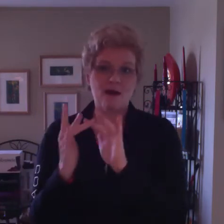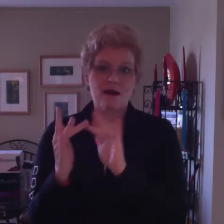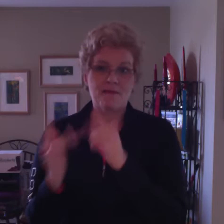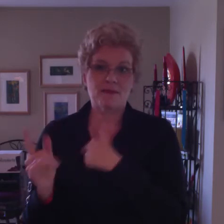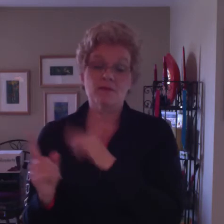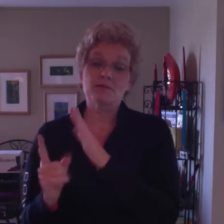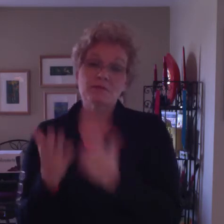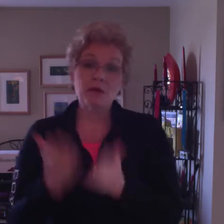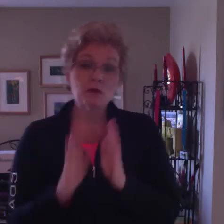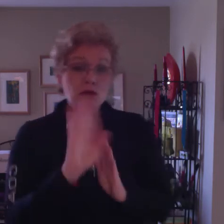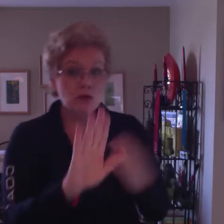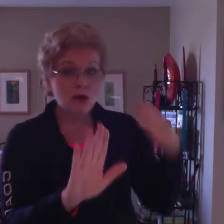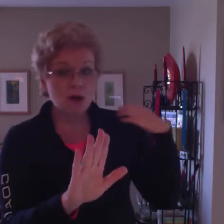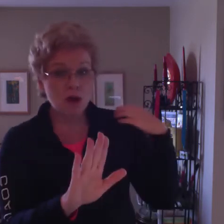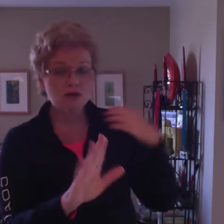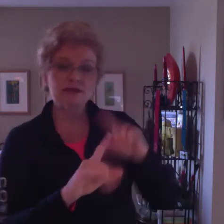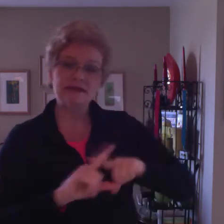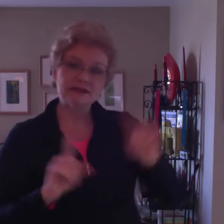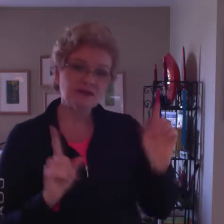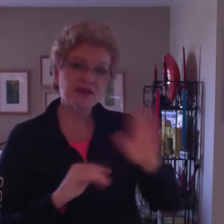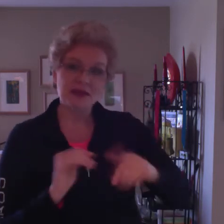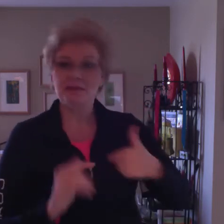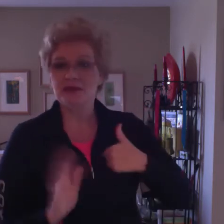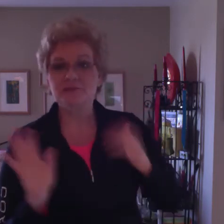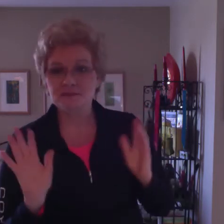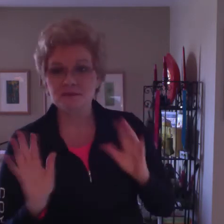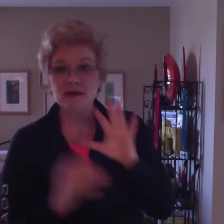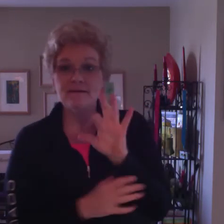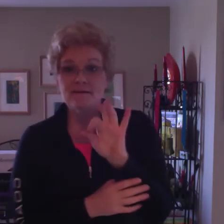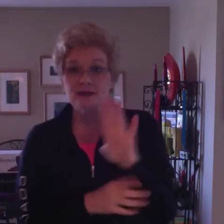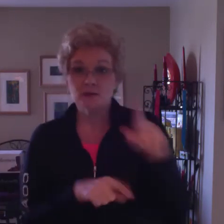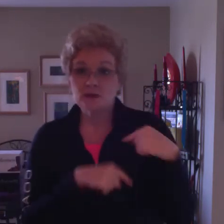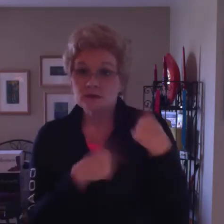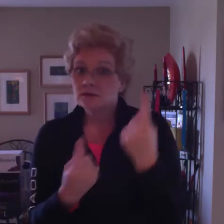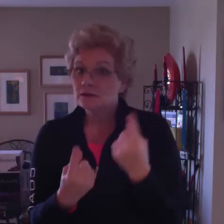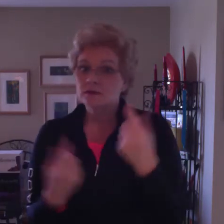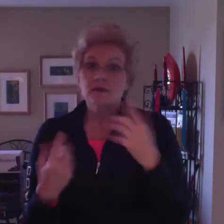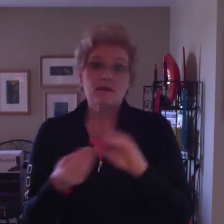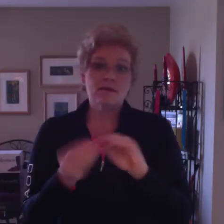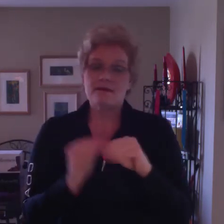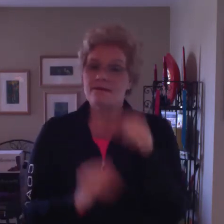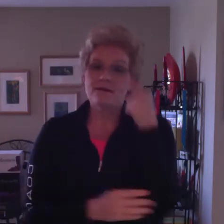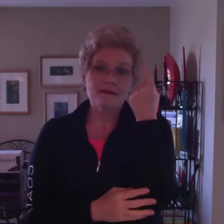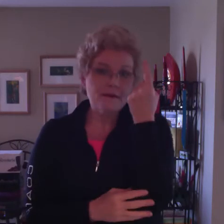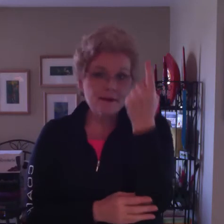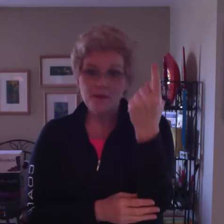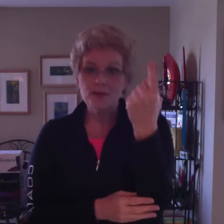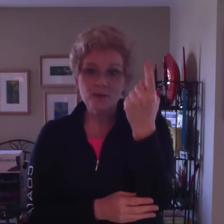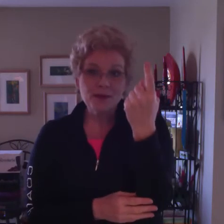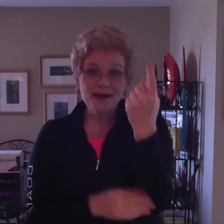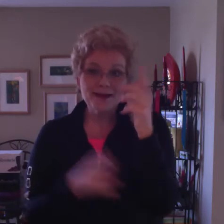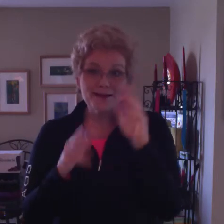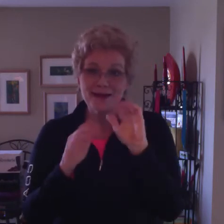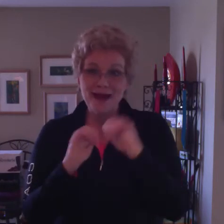little differently, but Facebook has been our really number one way in which we have